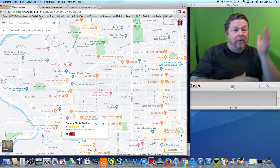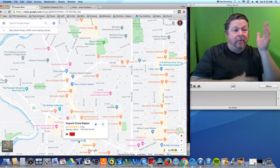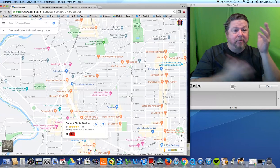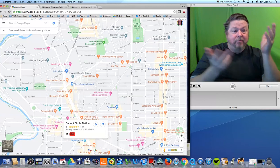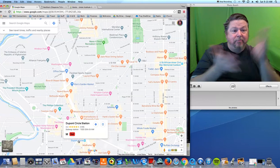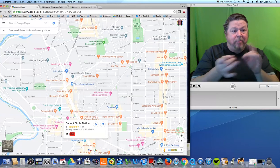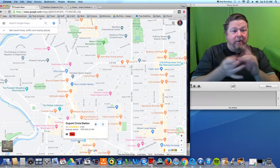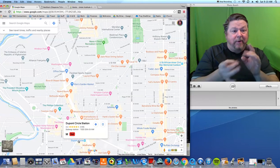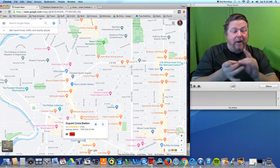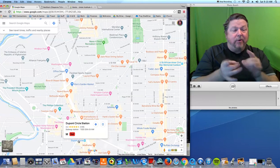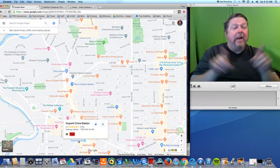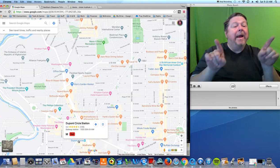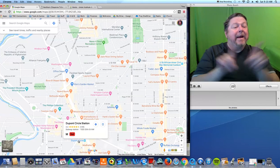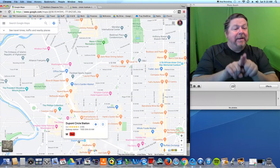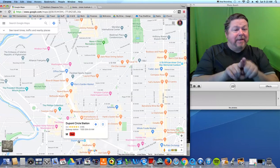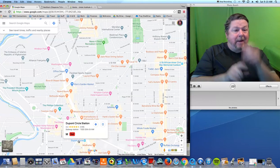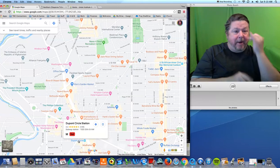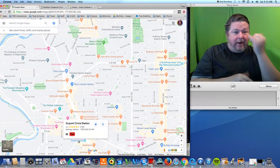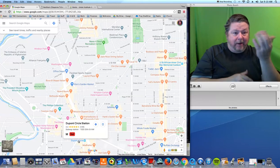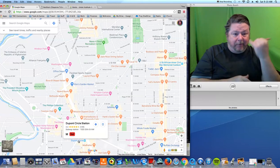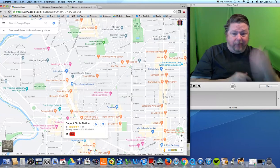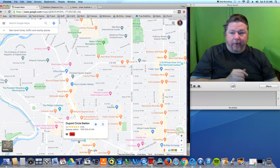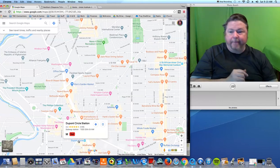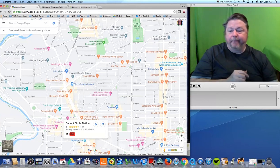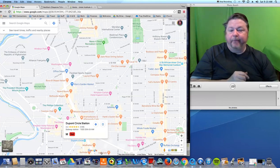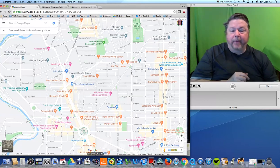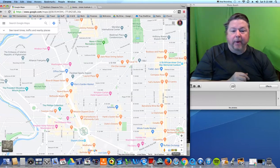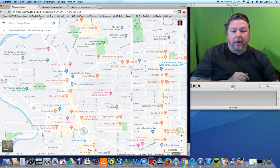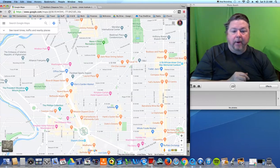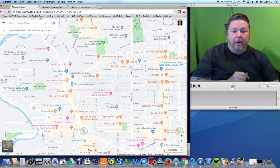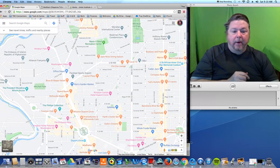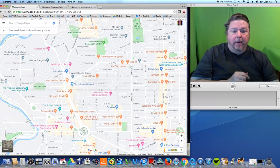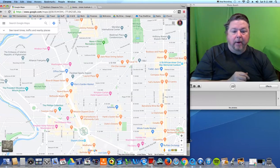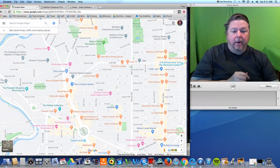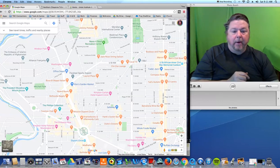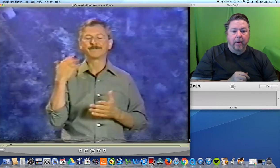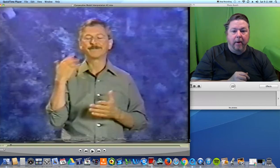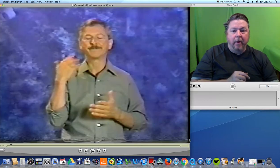Clayton's presentation. Same idea as before.